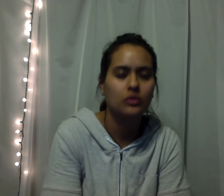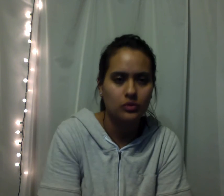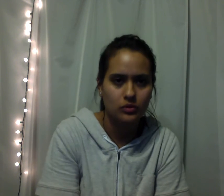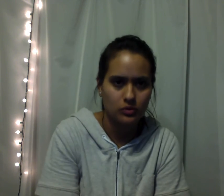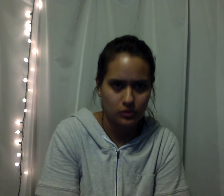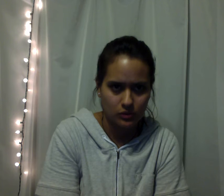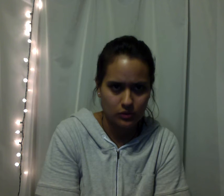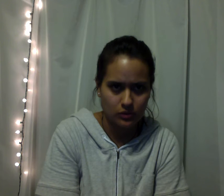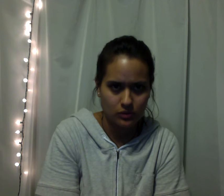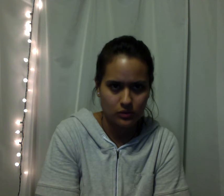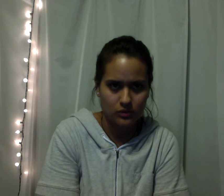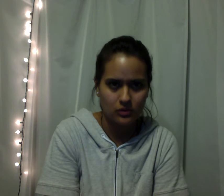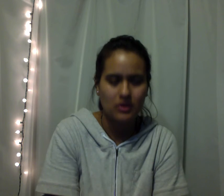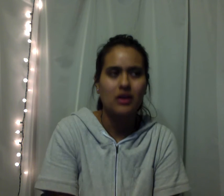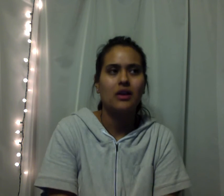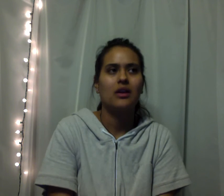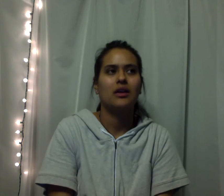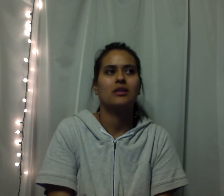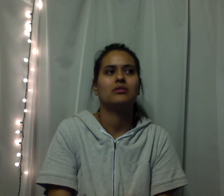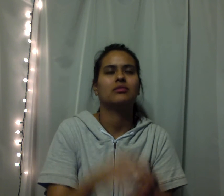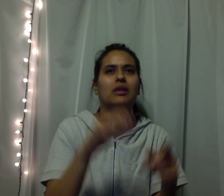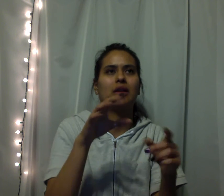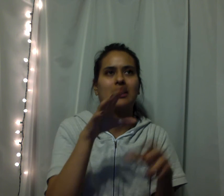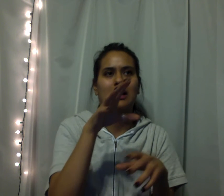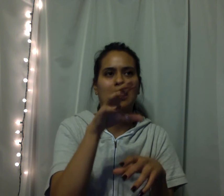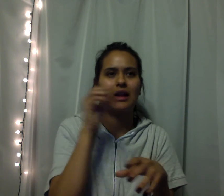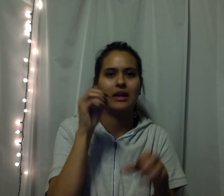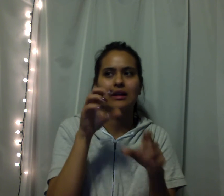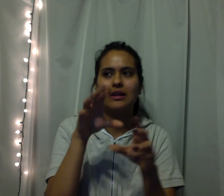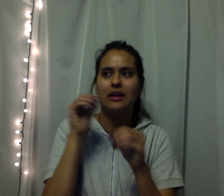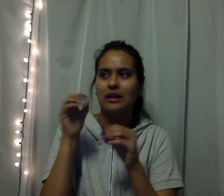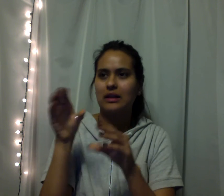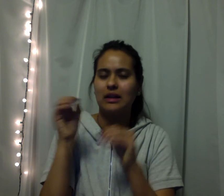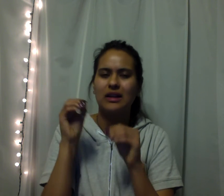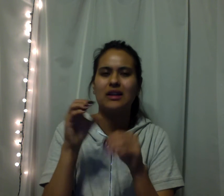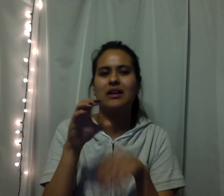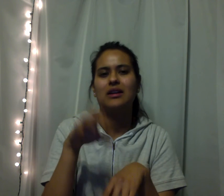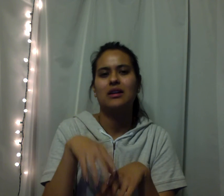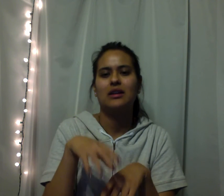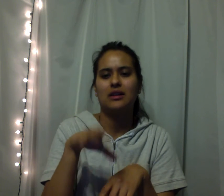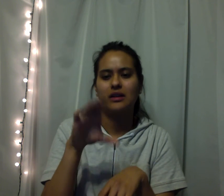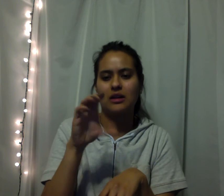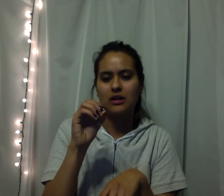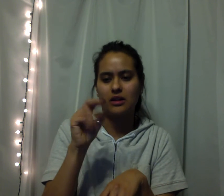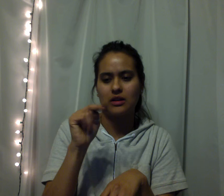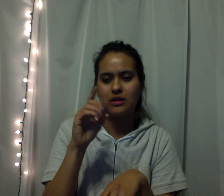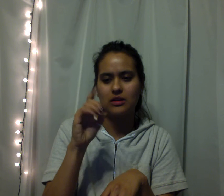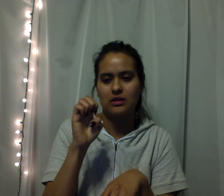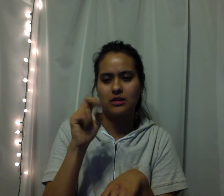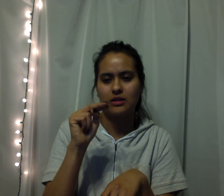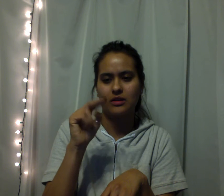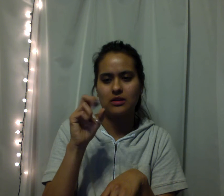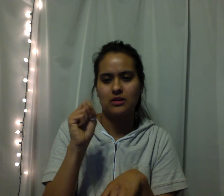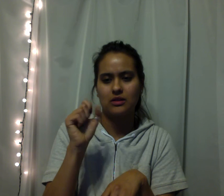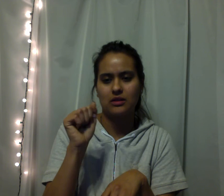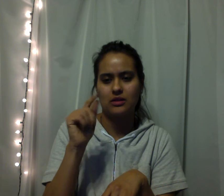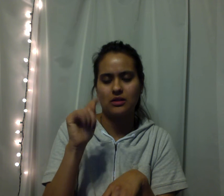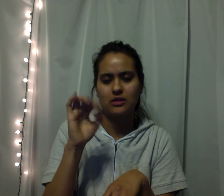And collects, and that's condensation. Another one. Rod? Like when you're cooking and the steam from